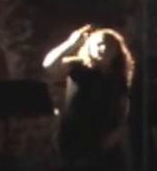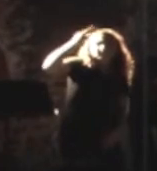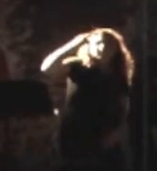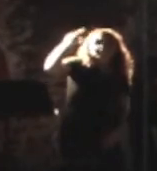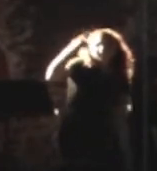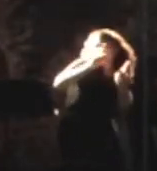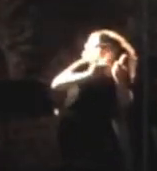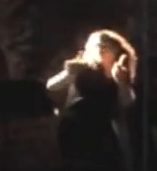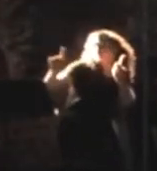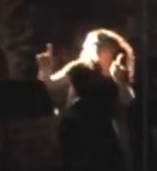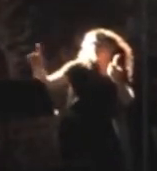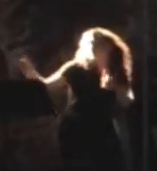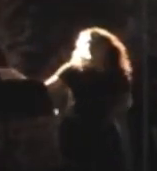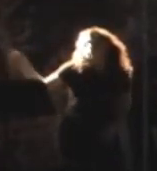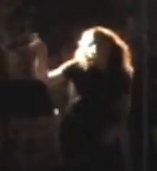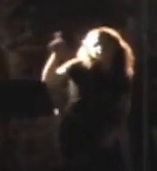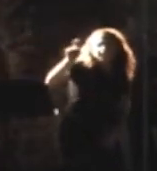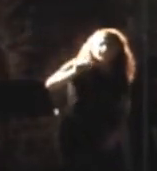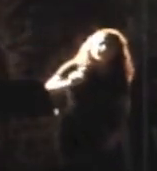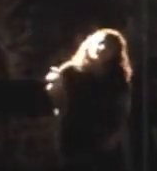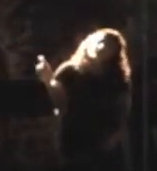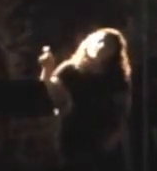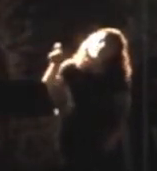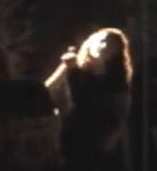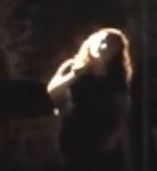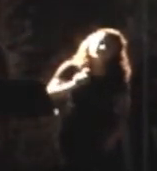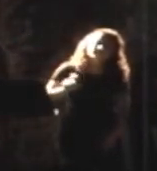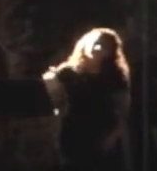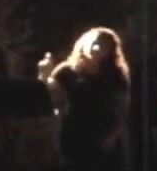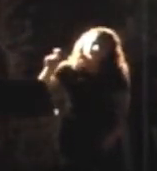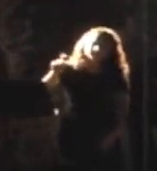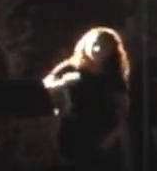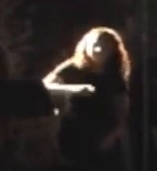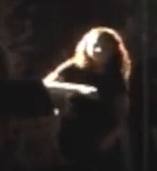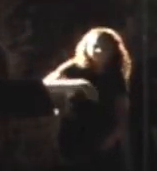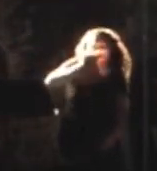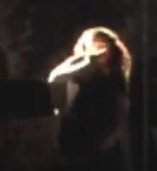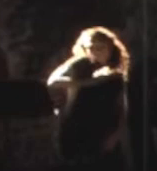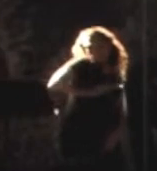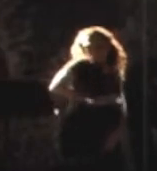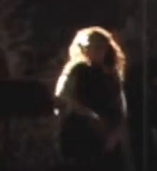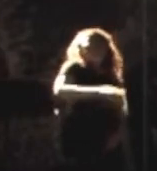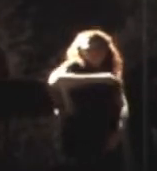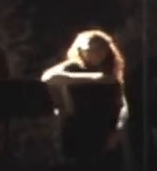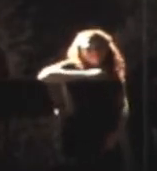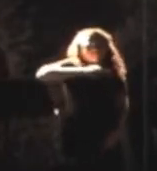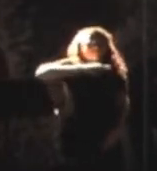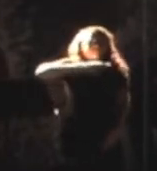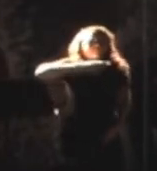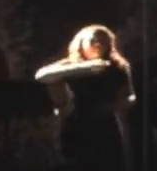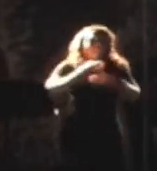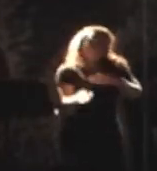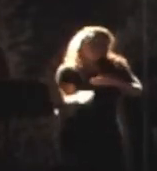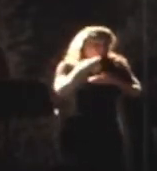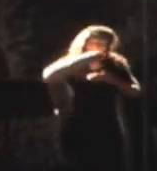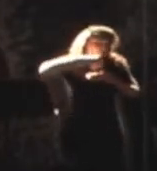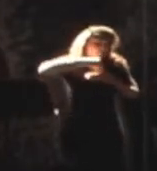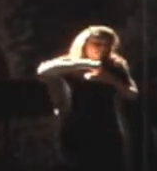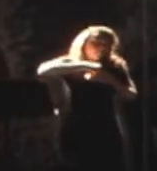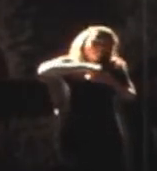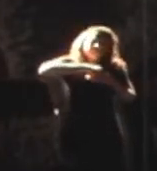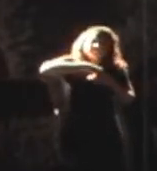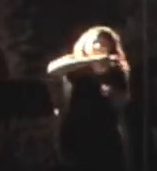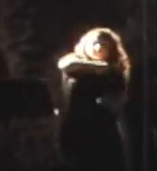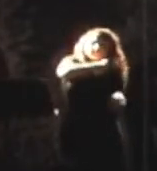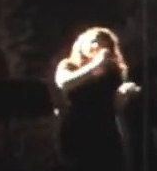want to fall another moment in your gravity Here I am And